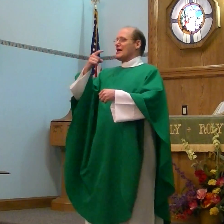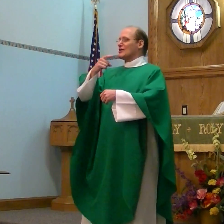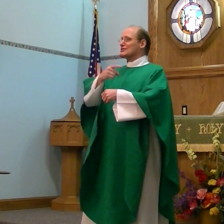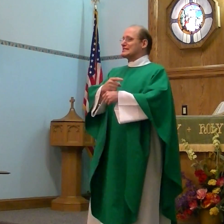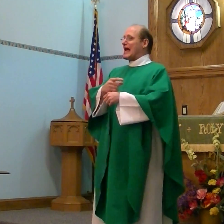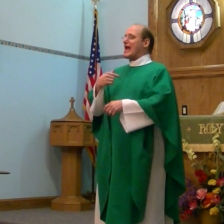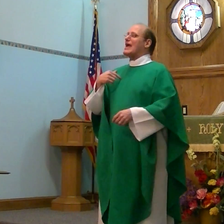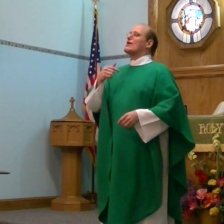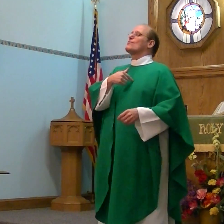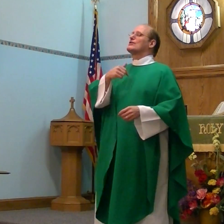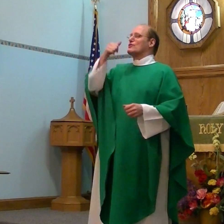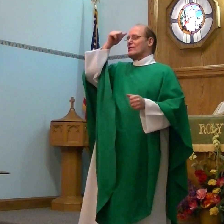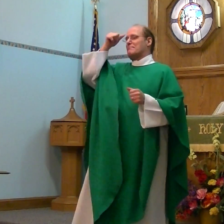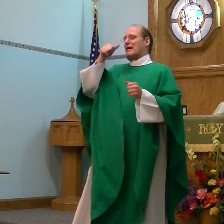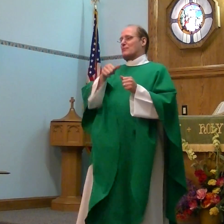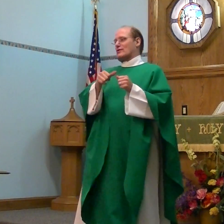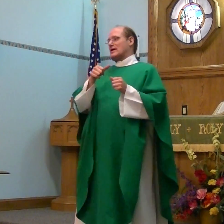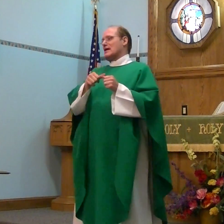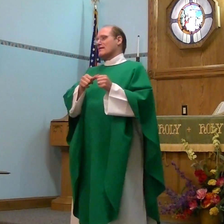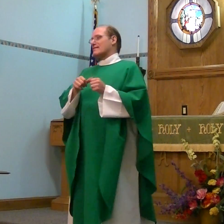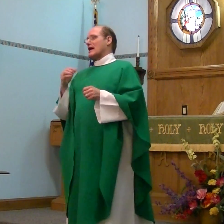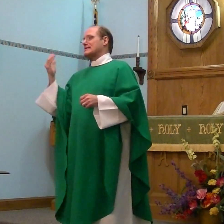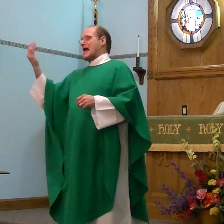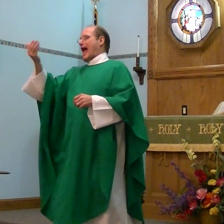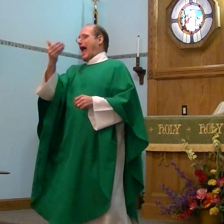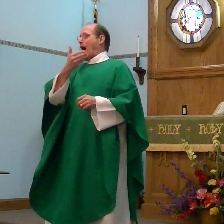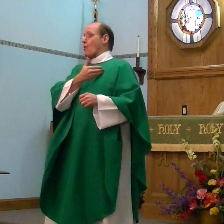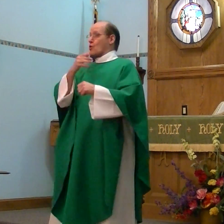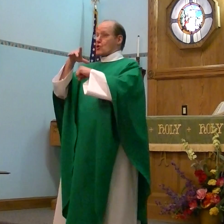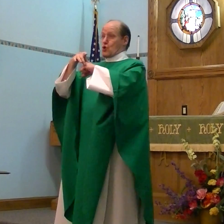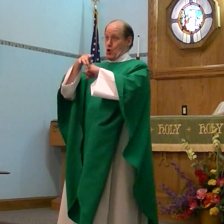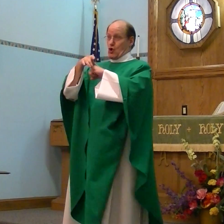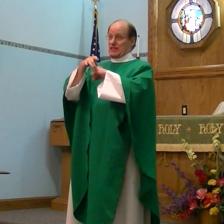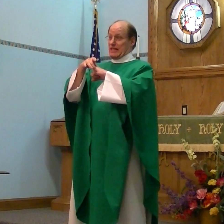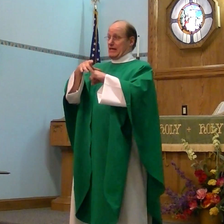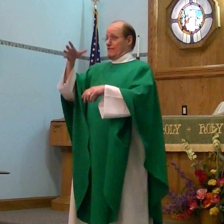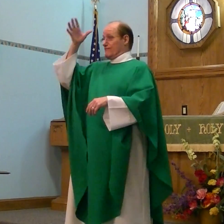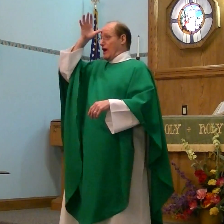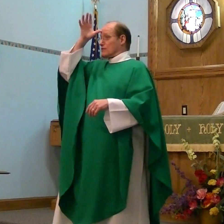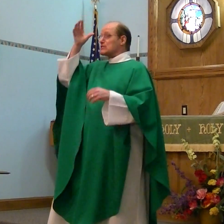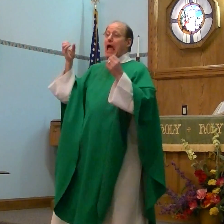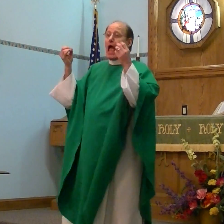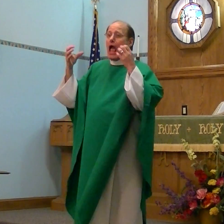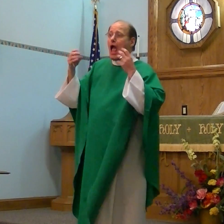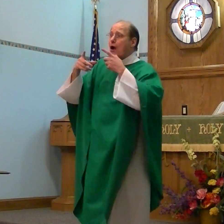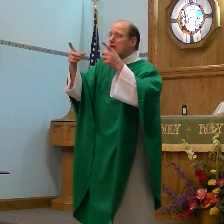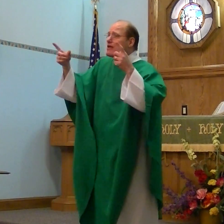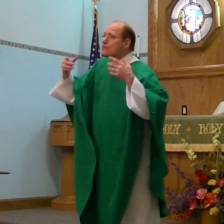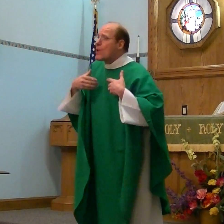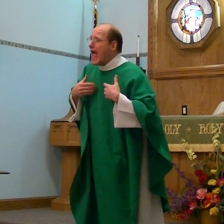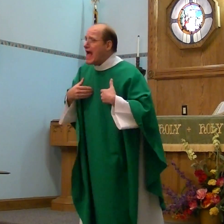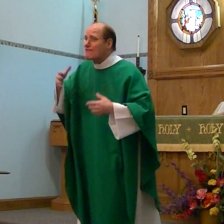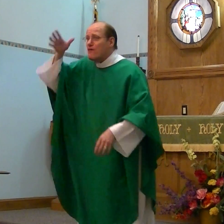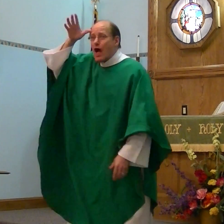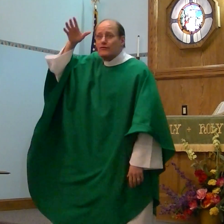Today, we do remember that our earthly fathers, how many of you had a father?